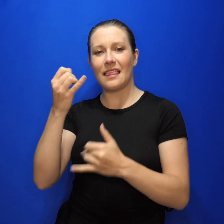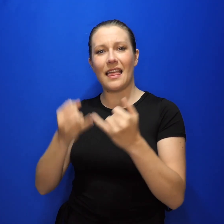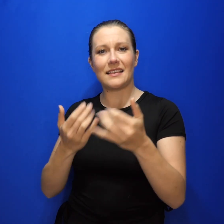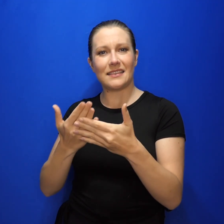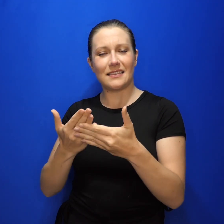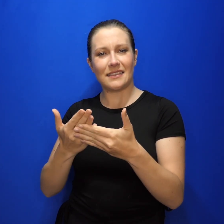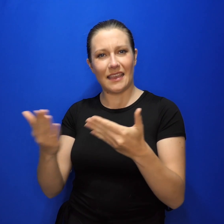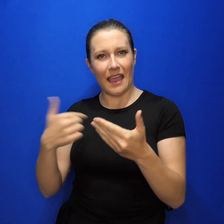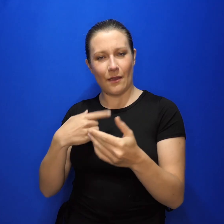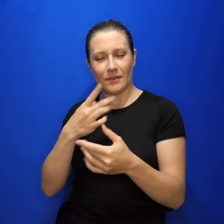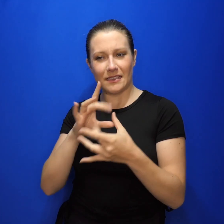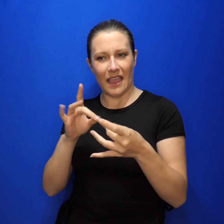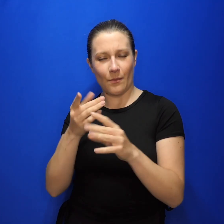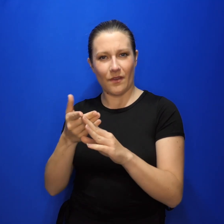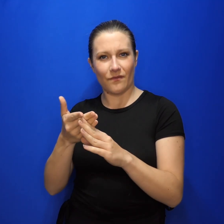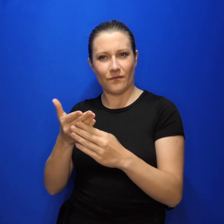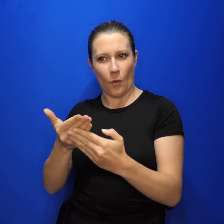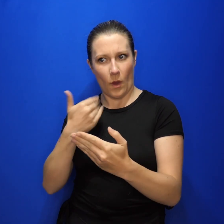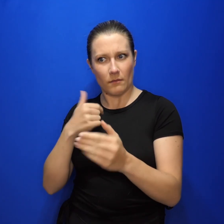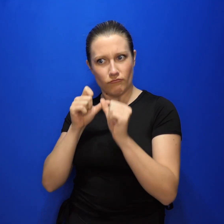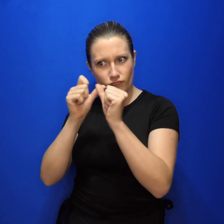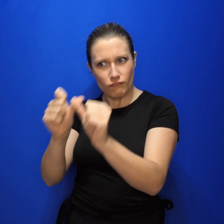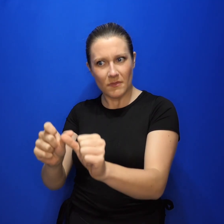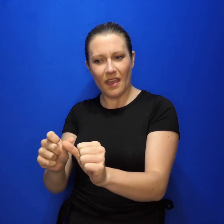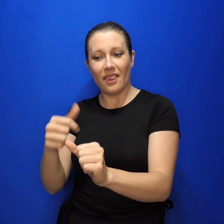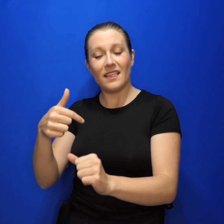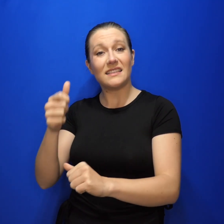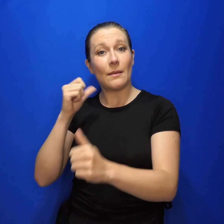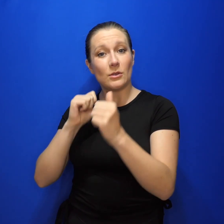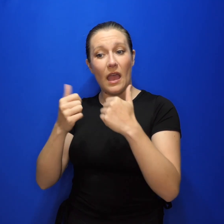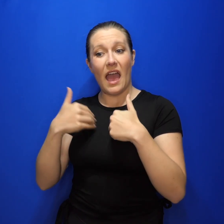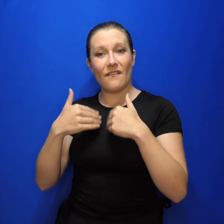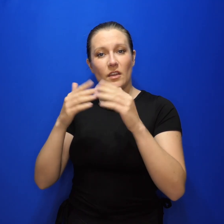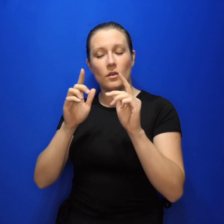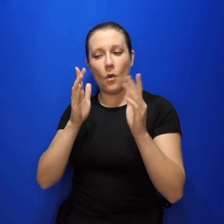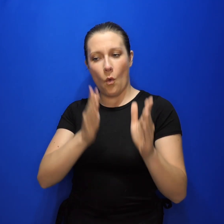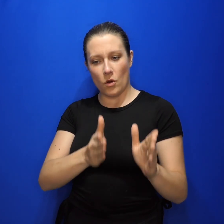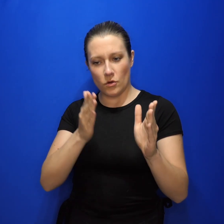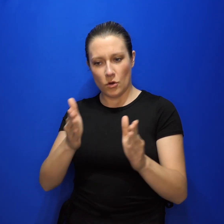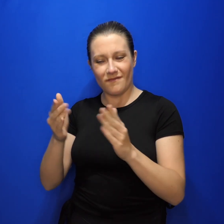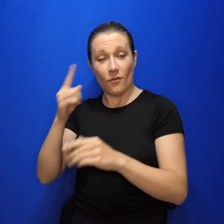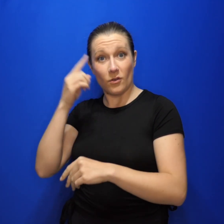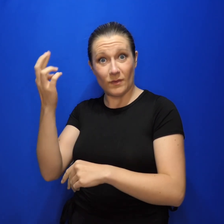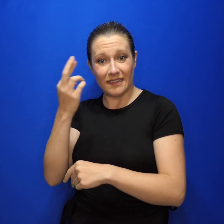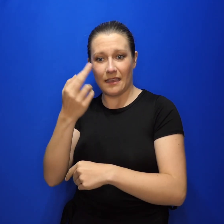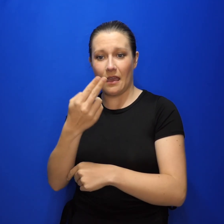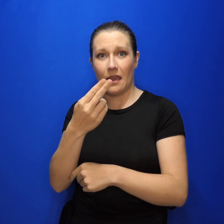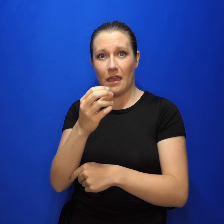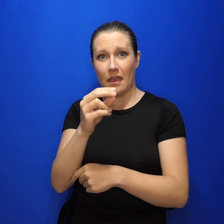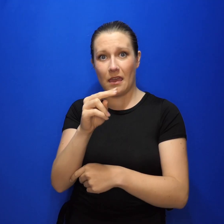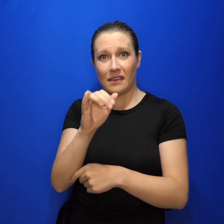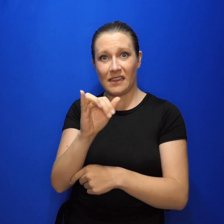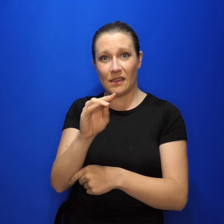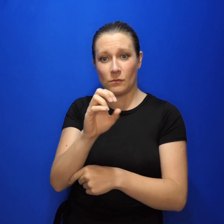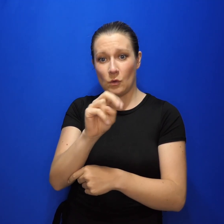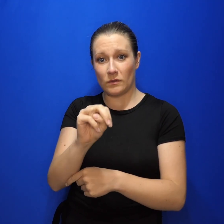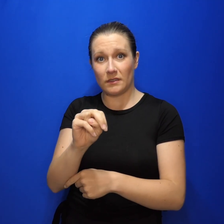on to my next thought is that these episodes are in an order for a reason. Honeymooning happened first because